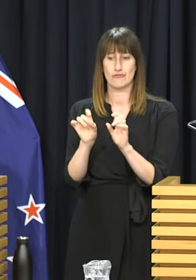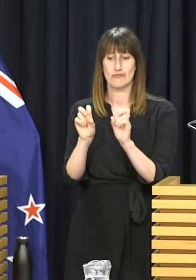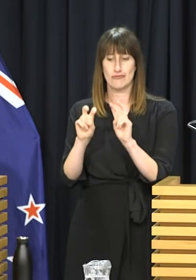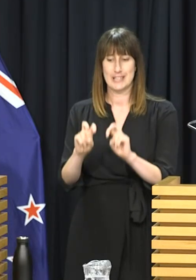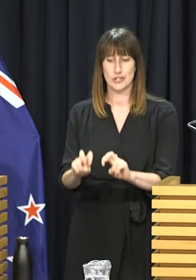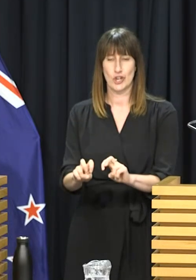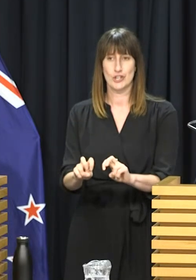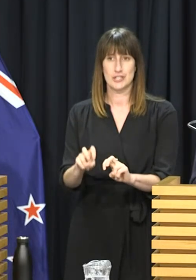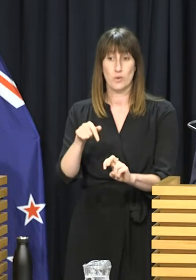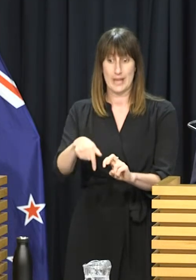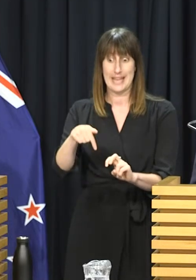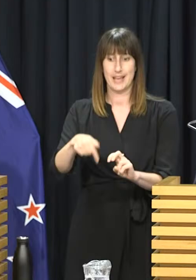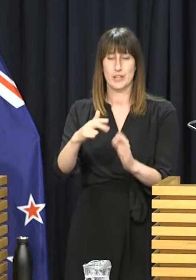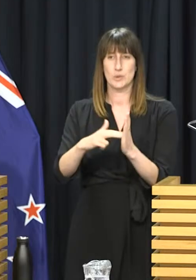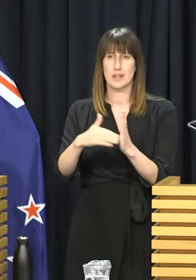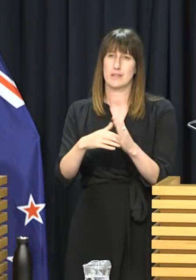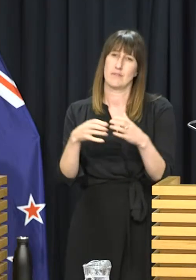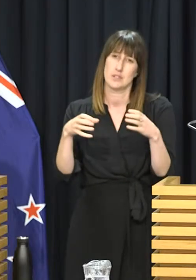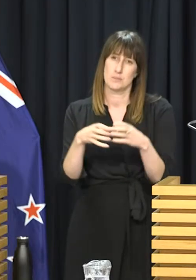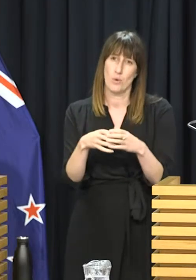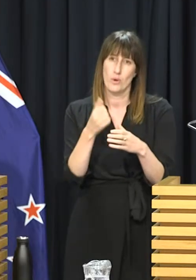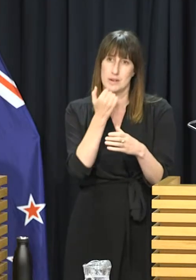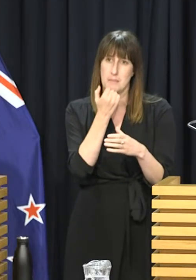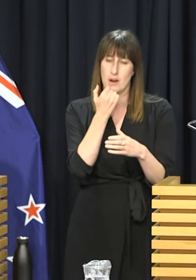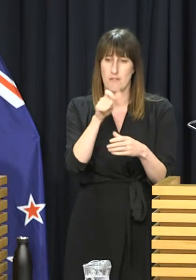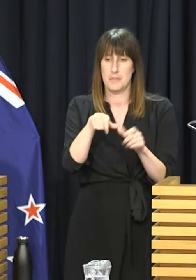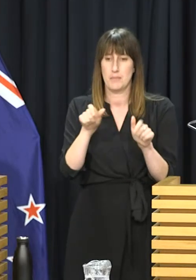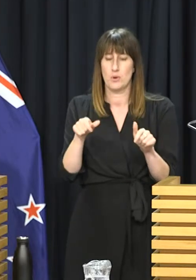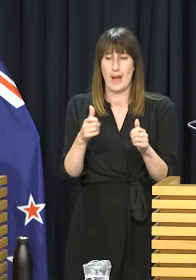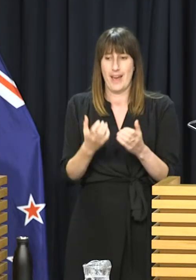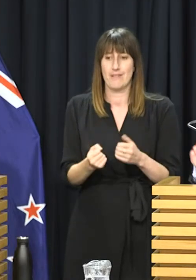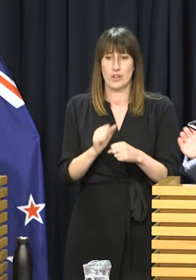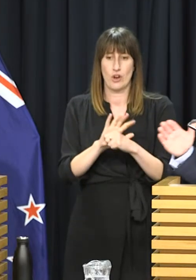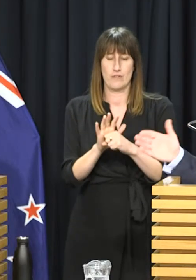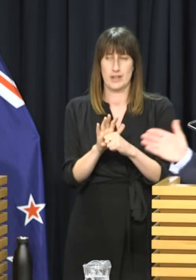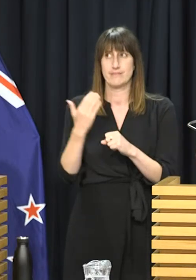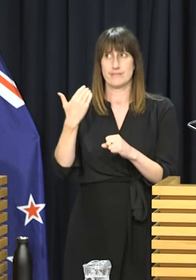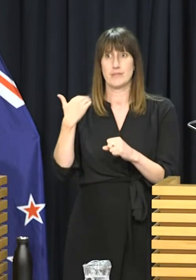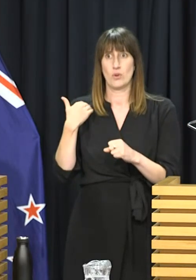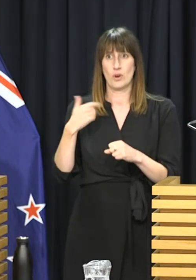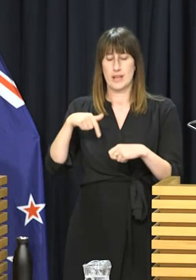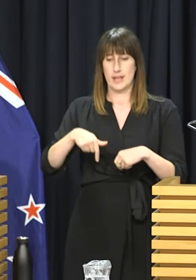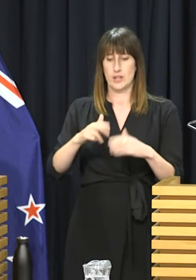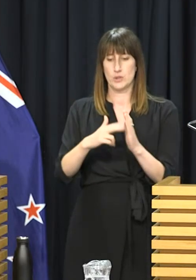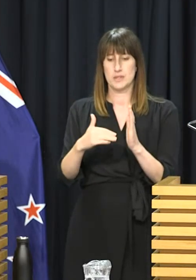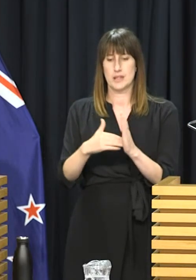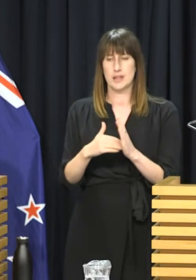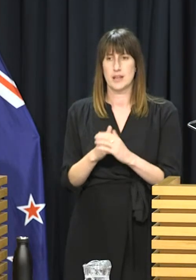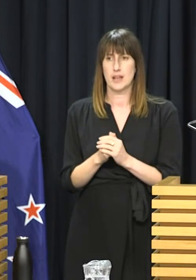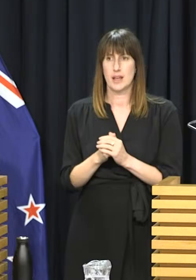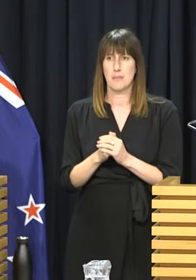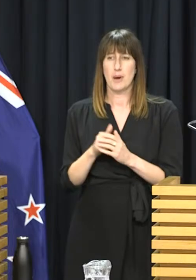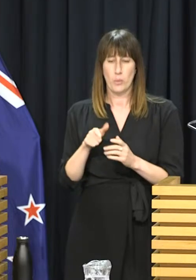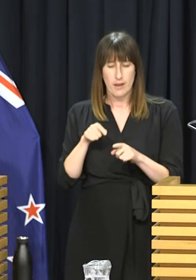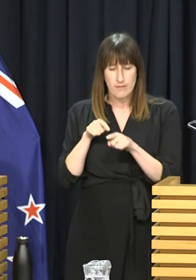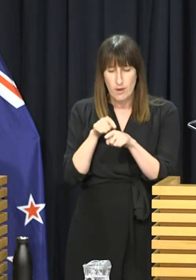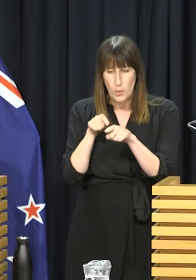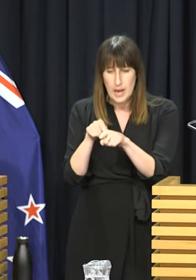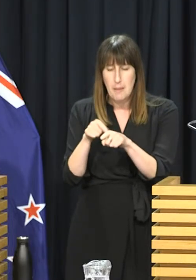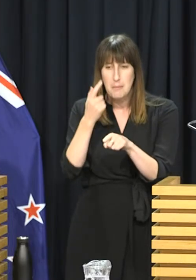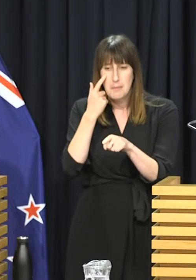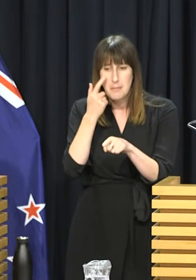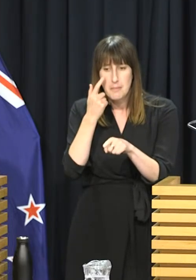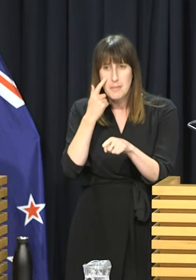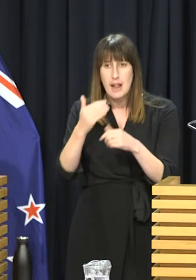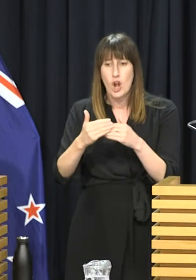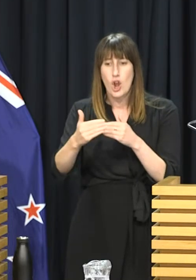group in New Zealand who have had COVID, but we are following up to see what the long-term any long-term health effects are. And again,